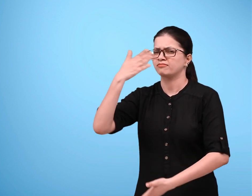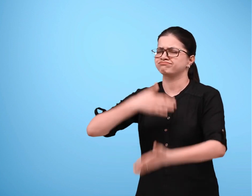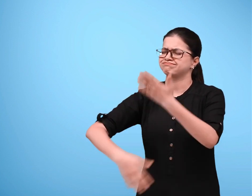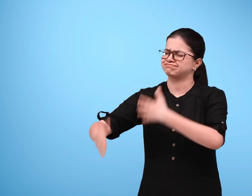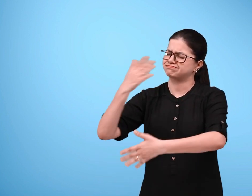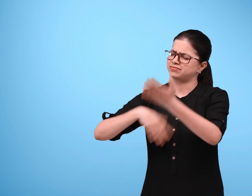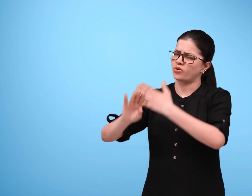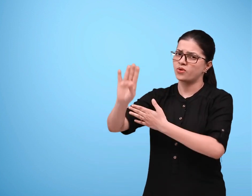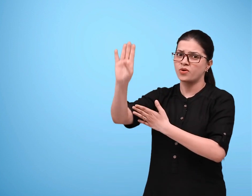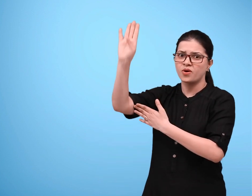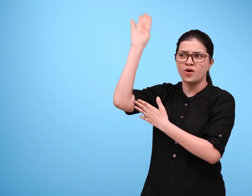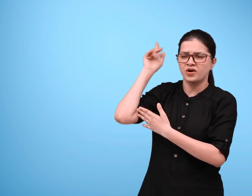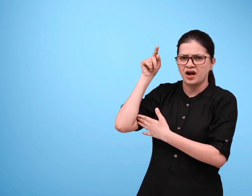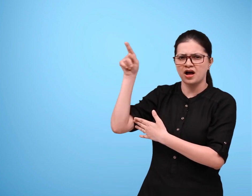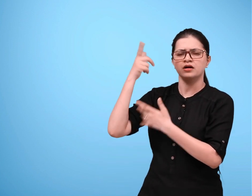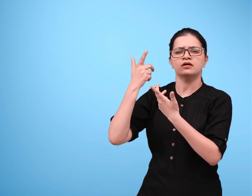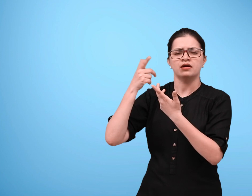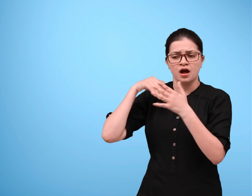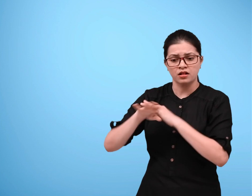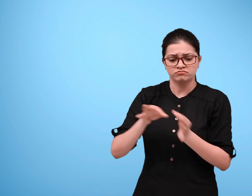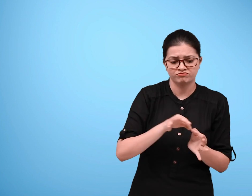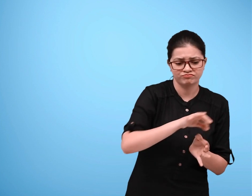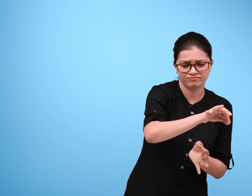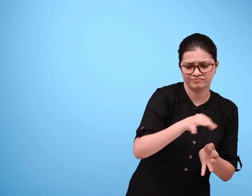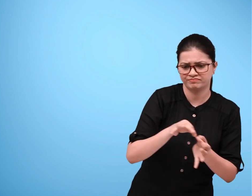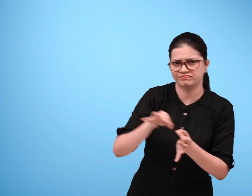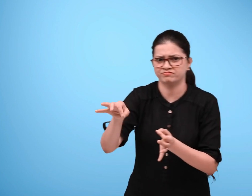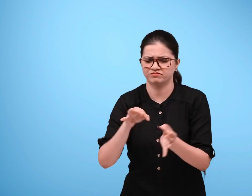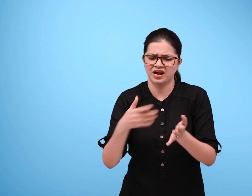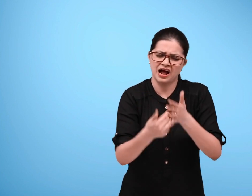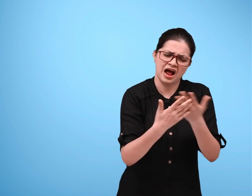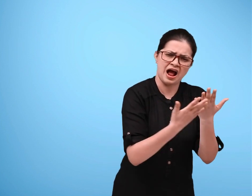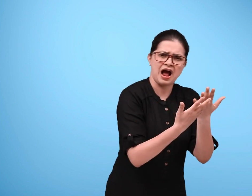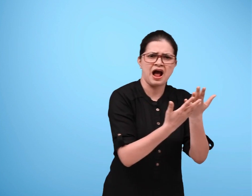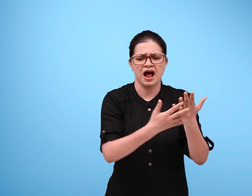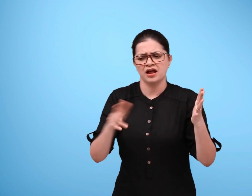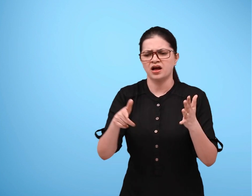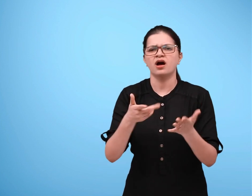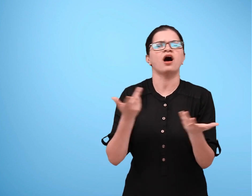In ancient times, people used length of a foot,